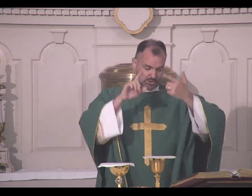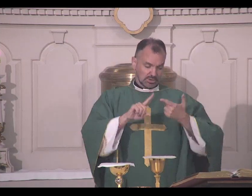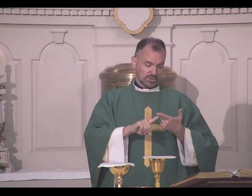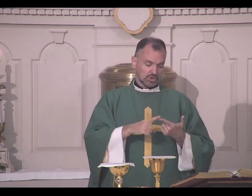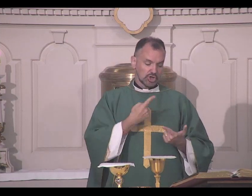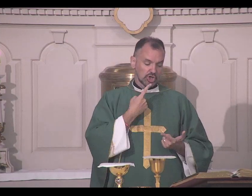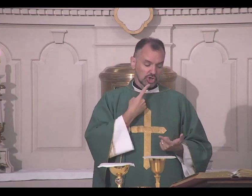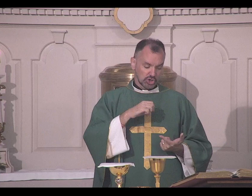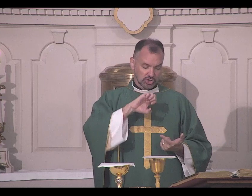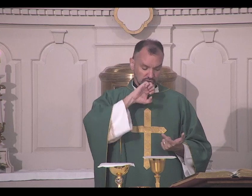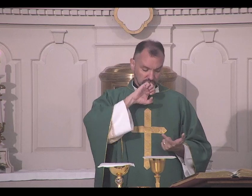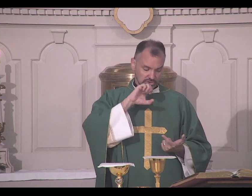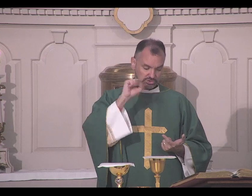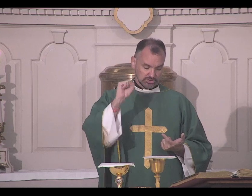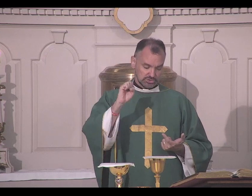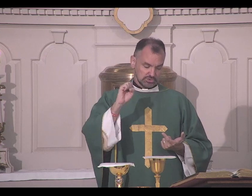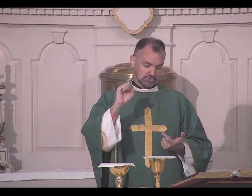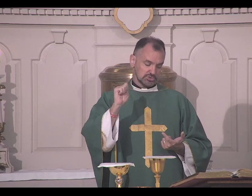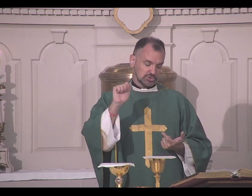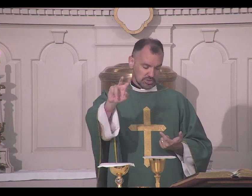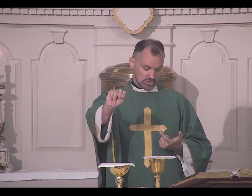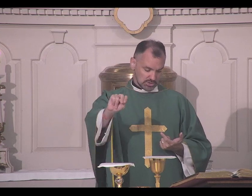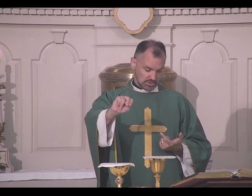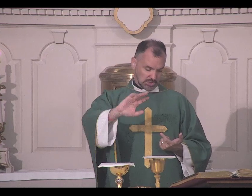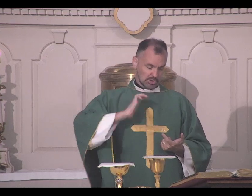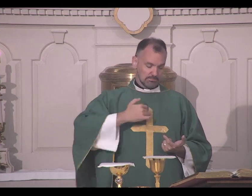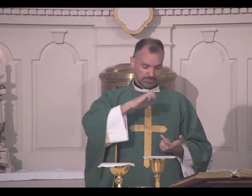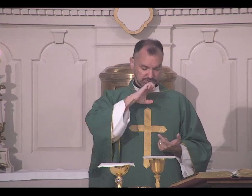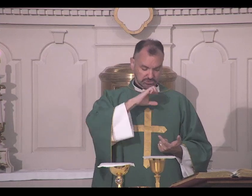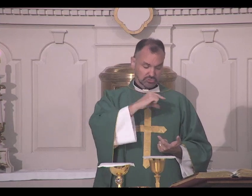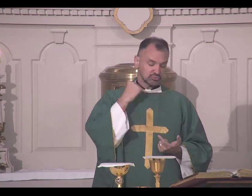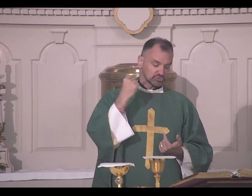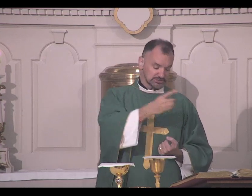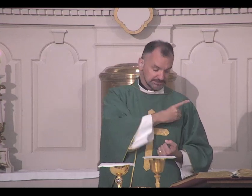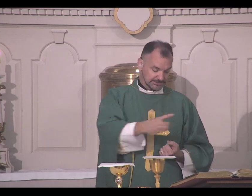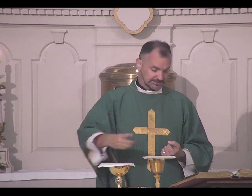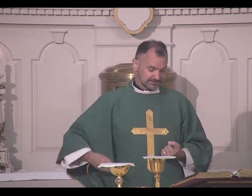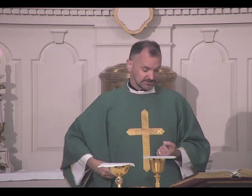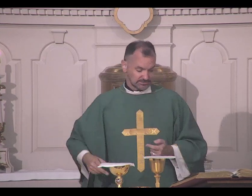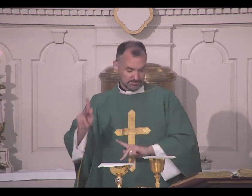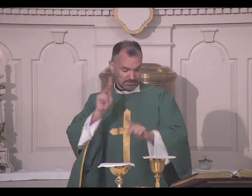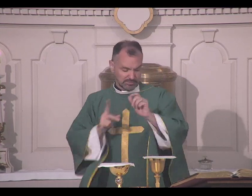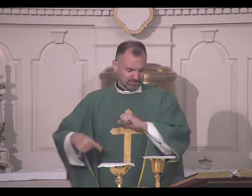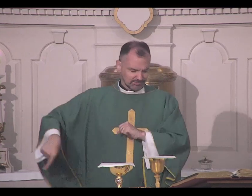Sean, our Bishop, and Robert, his auxiliary, and all the clergy.